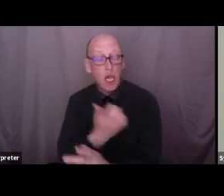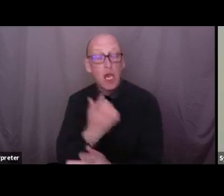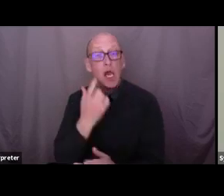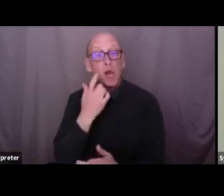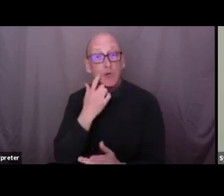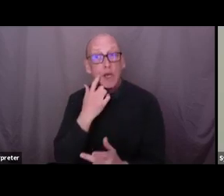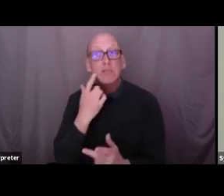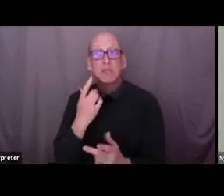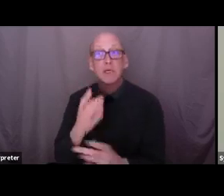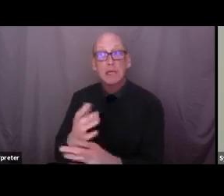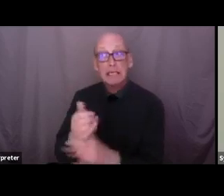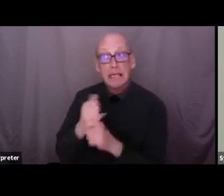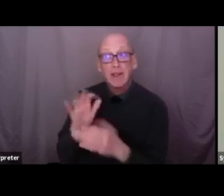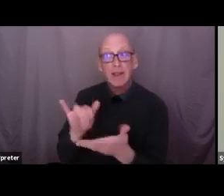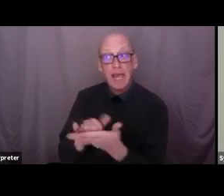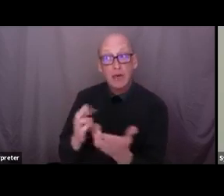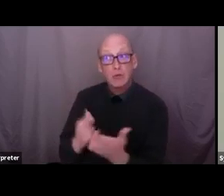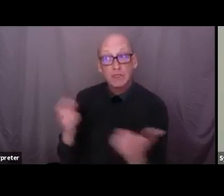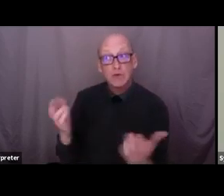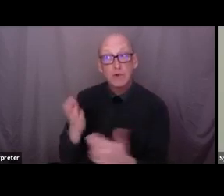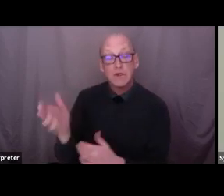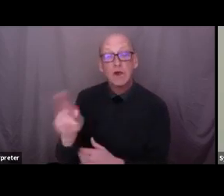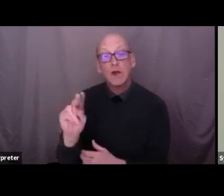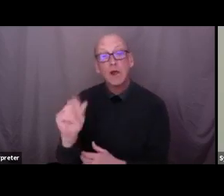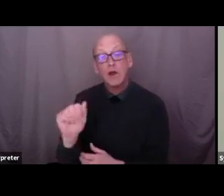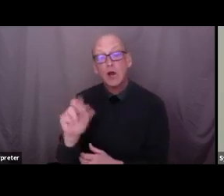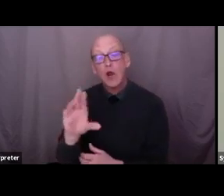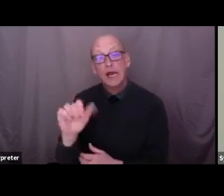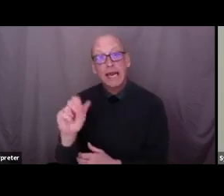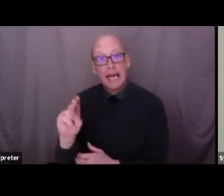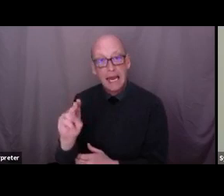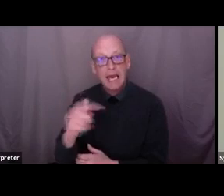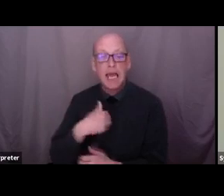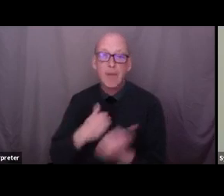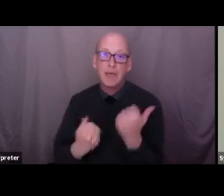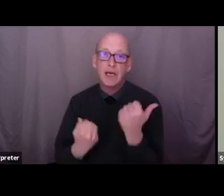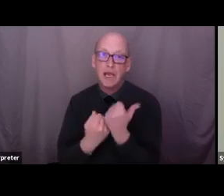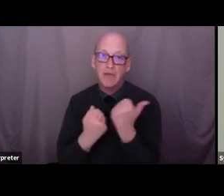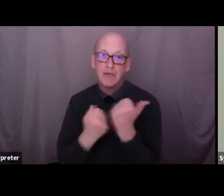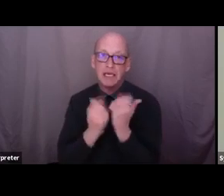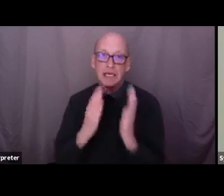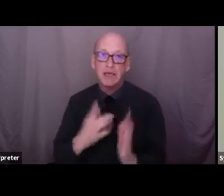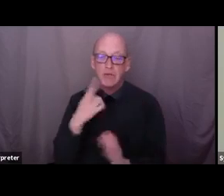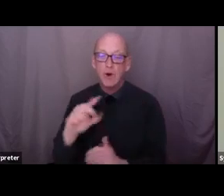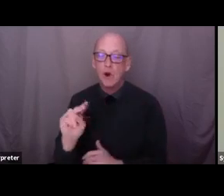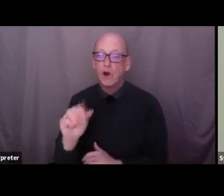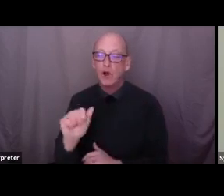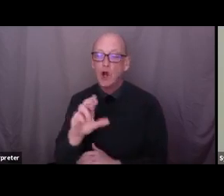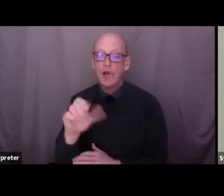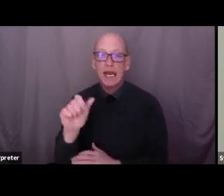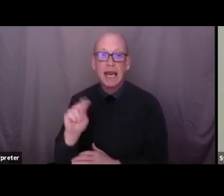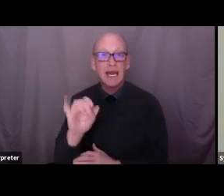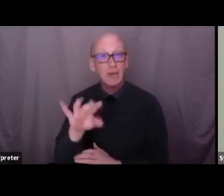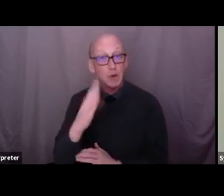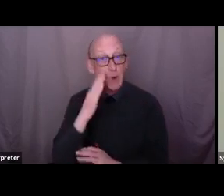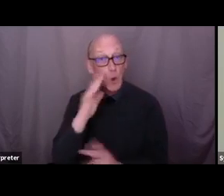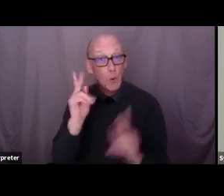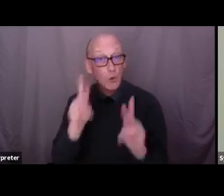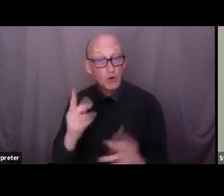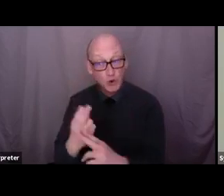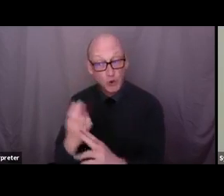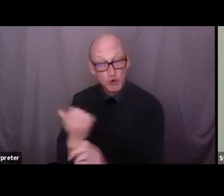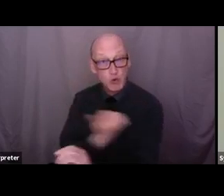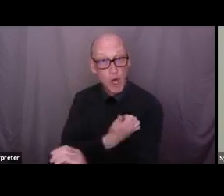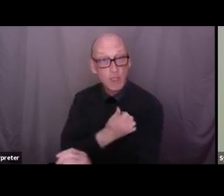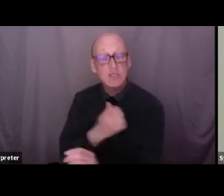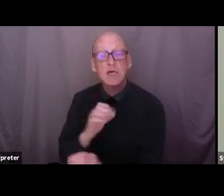have those resources. Narcan too, I'm a big advocate for Narcan. So if you know people who use drugs, or if you